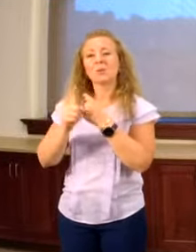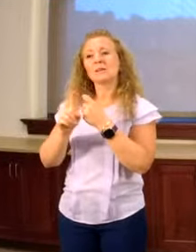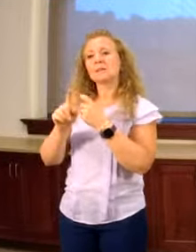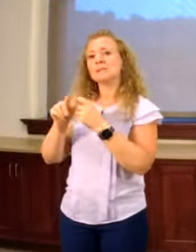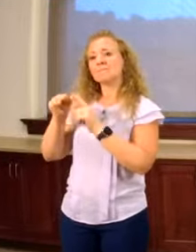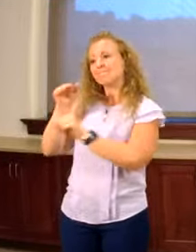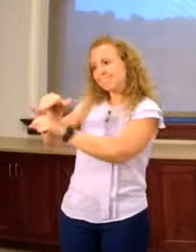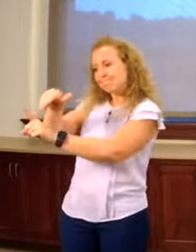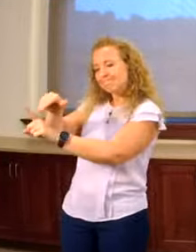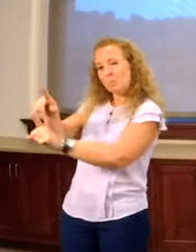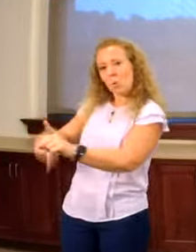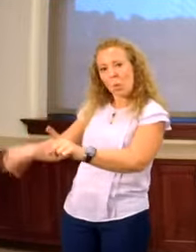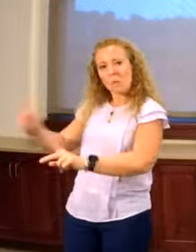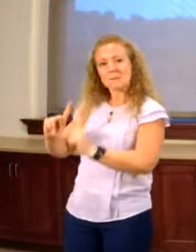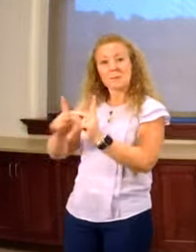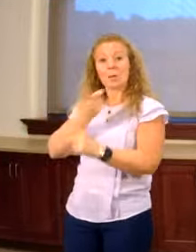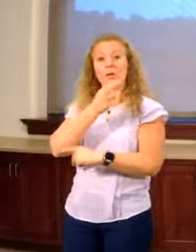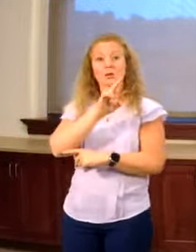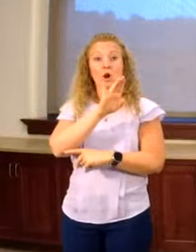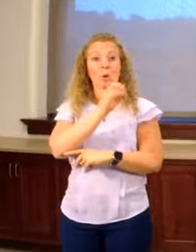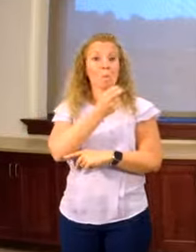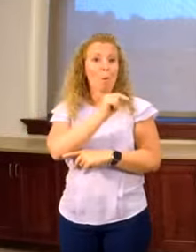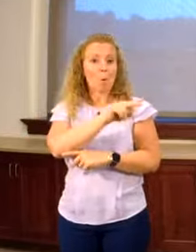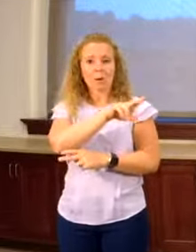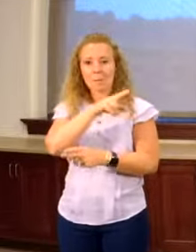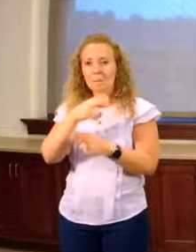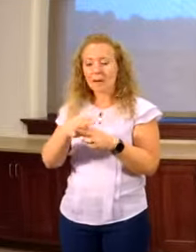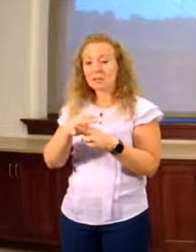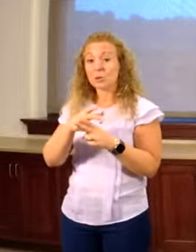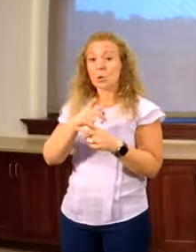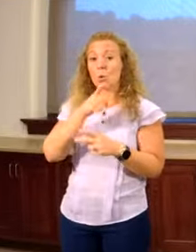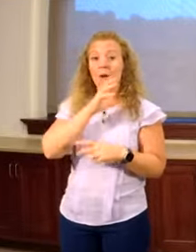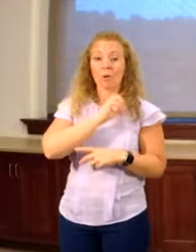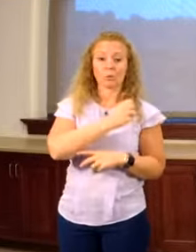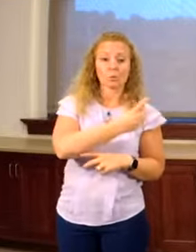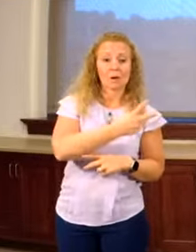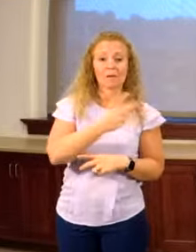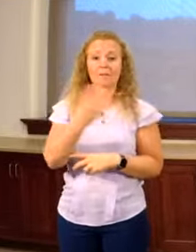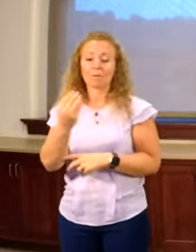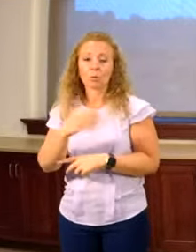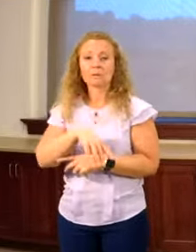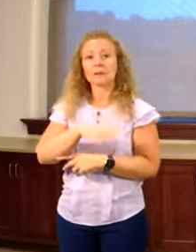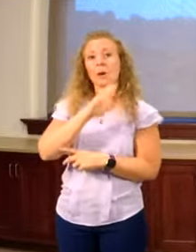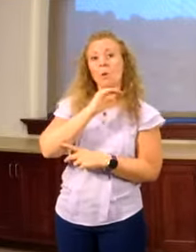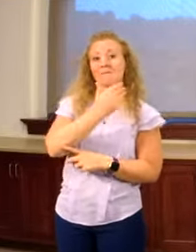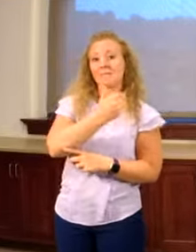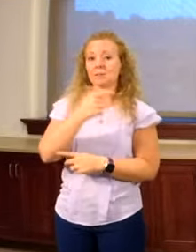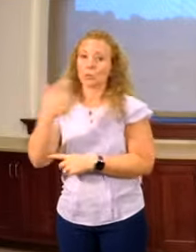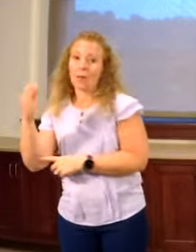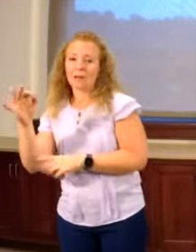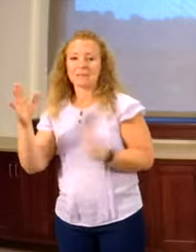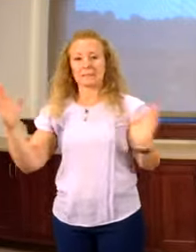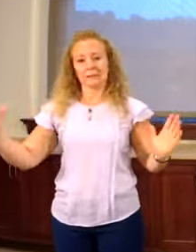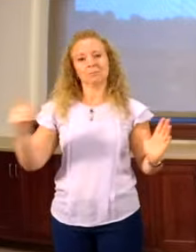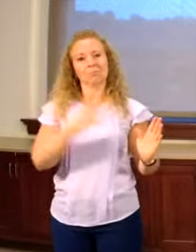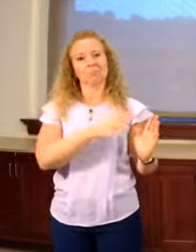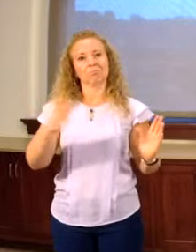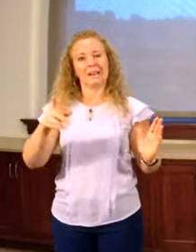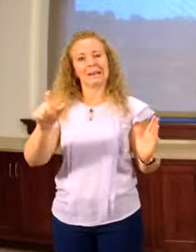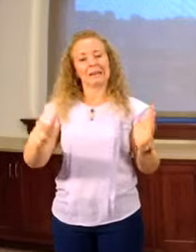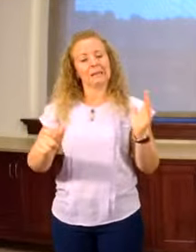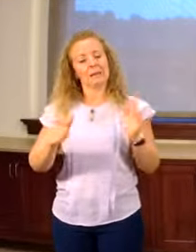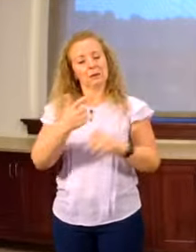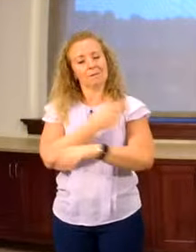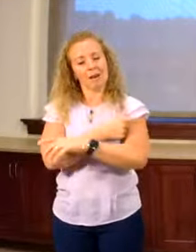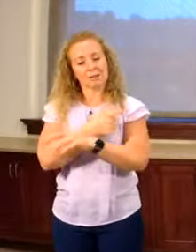those folks. And as Dr. Bogan indicated, the numbers between 12 and 14 and 15 and 19 are the folks that need the vaccinations